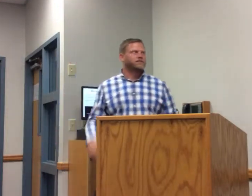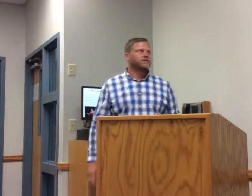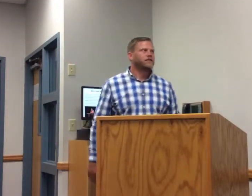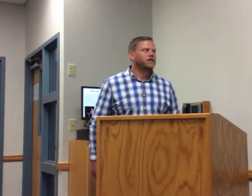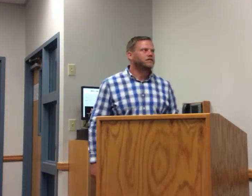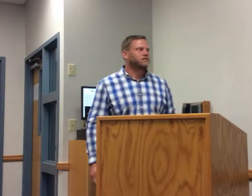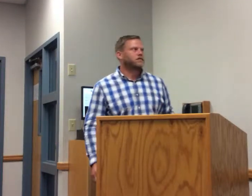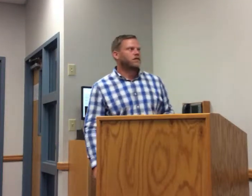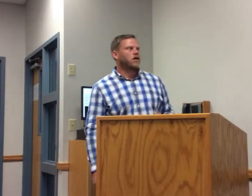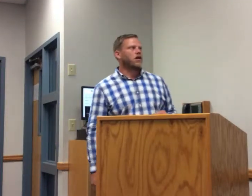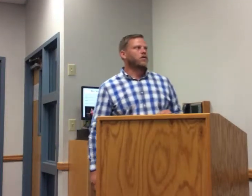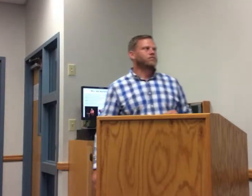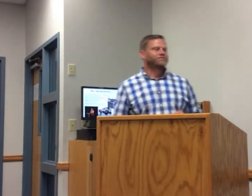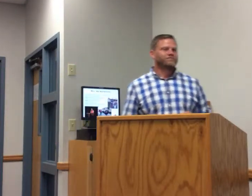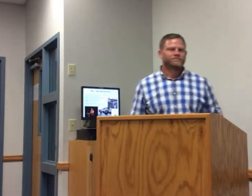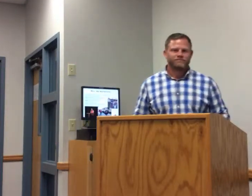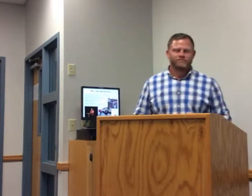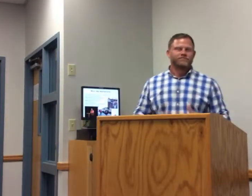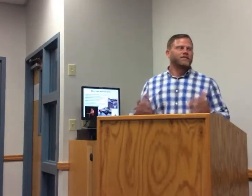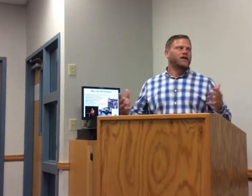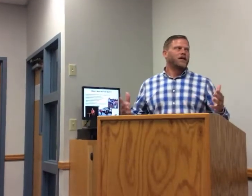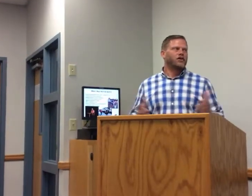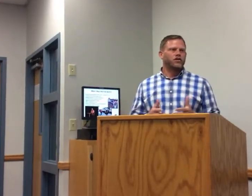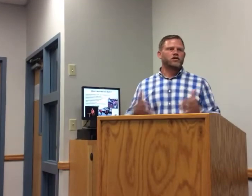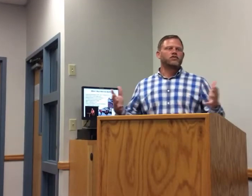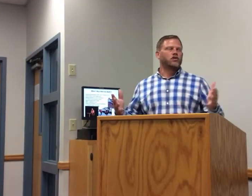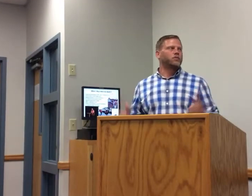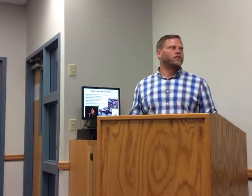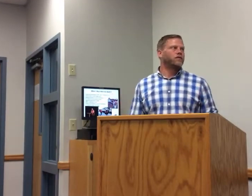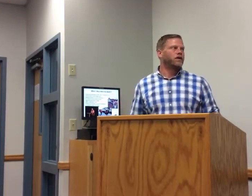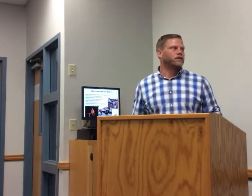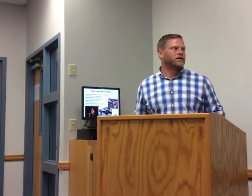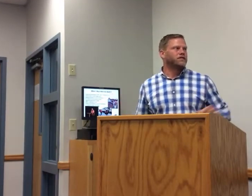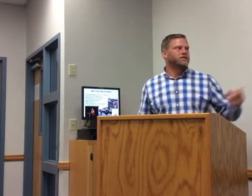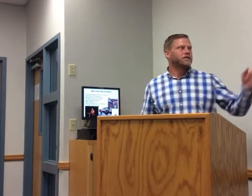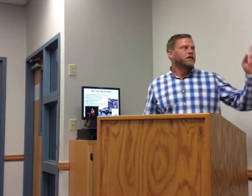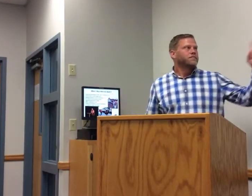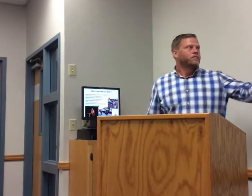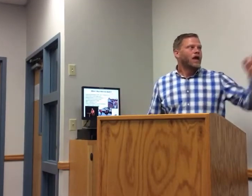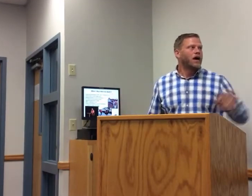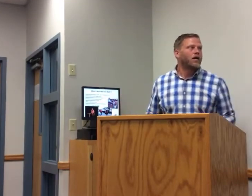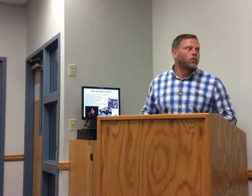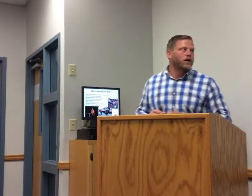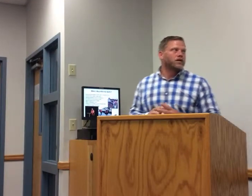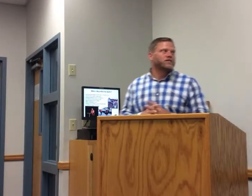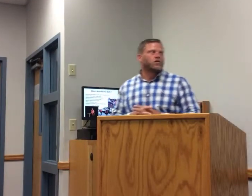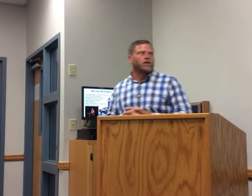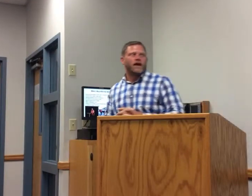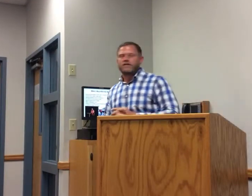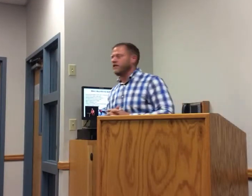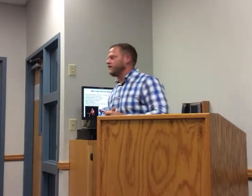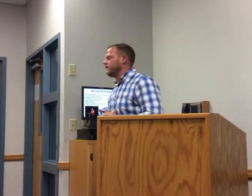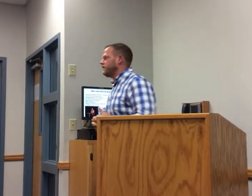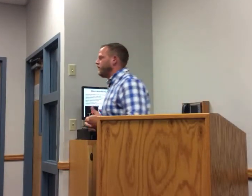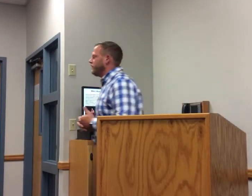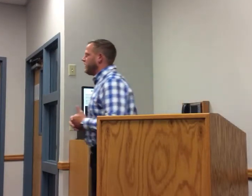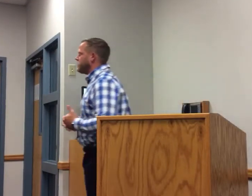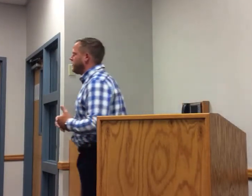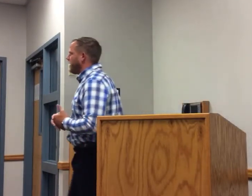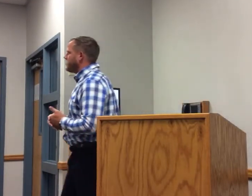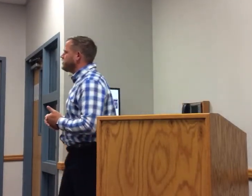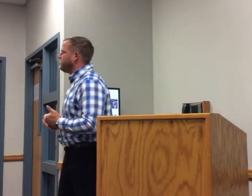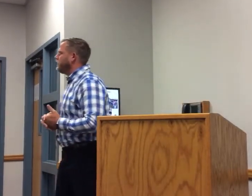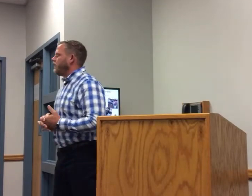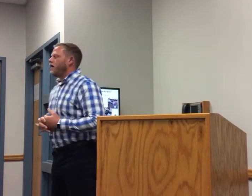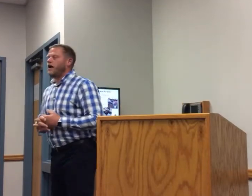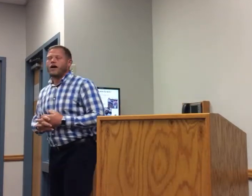adults. It's all a good group of kids. We earned the School of Excellence in Civic